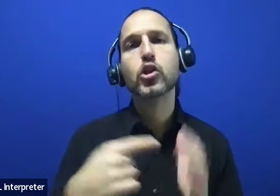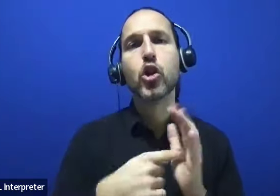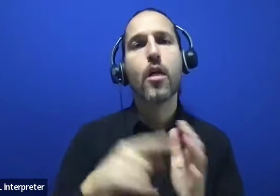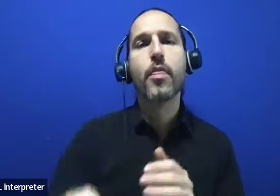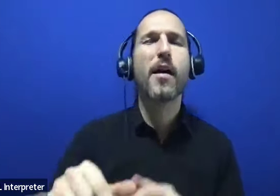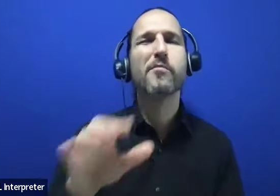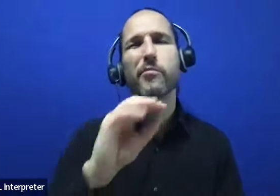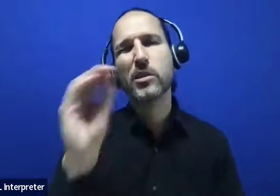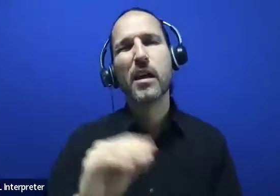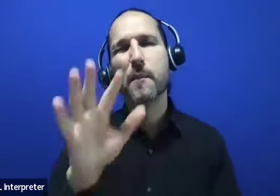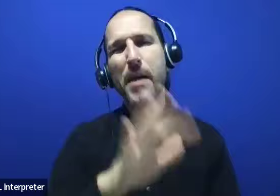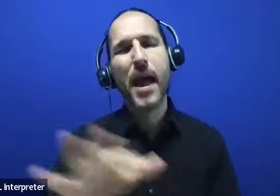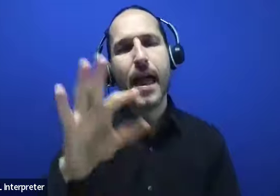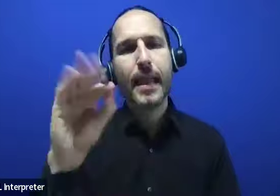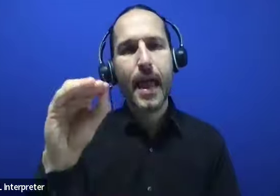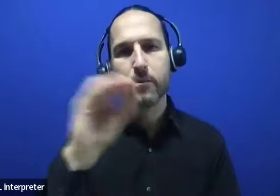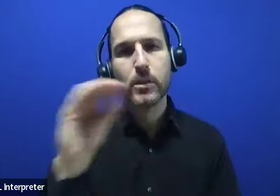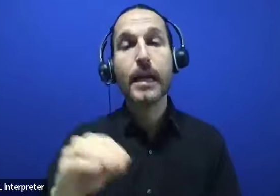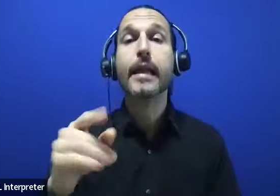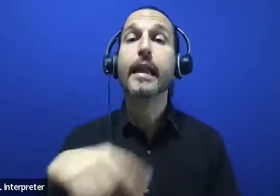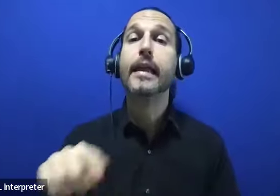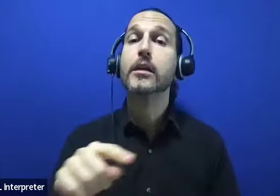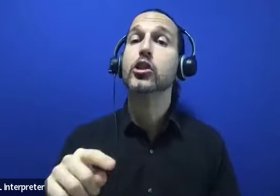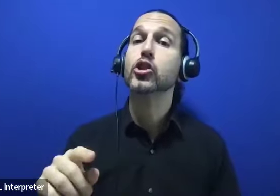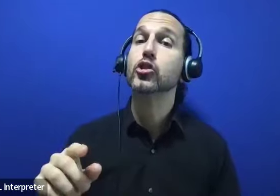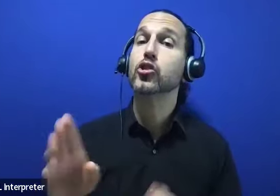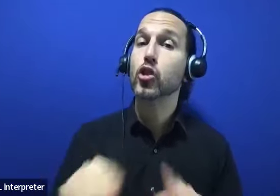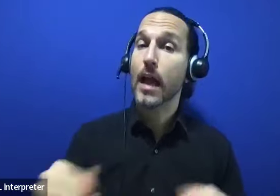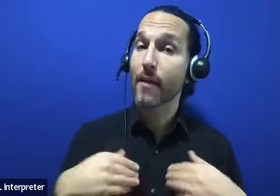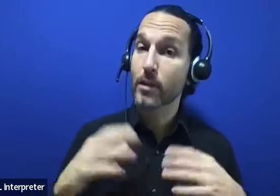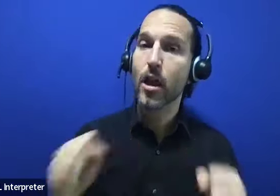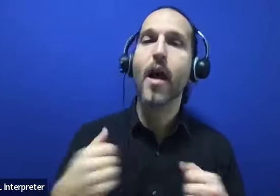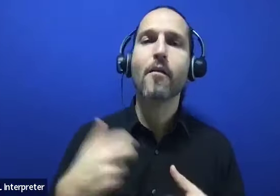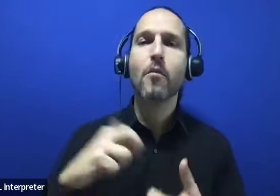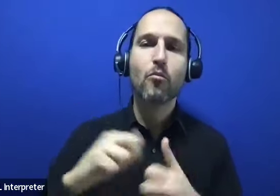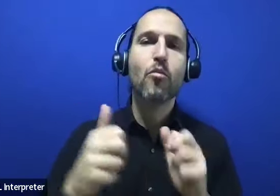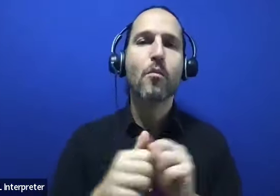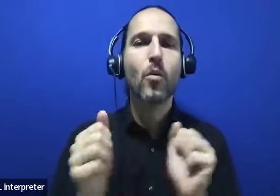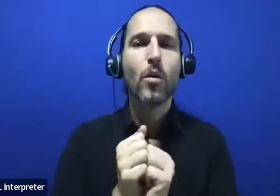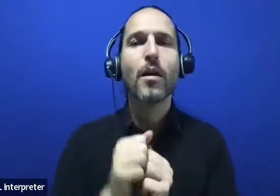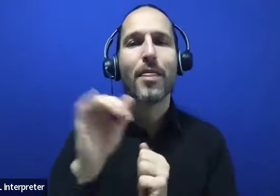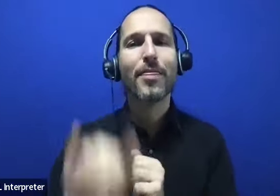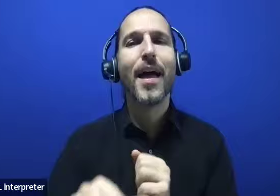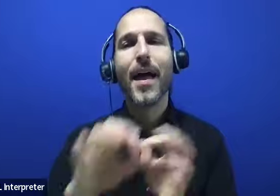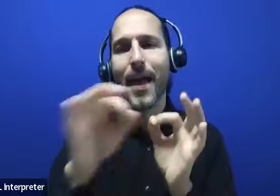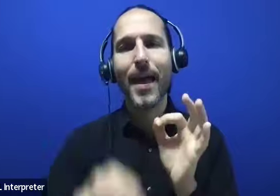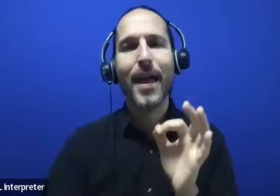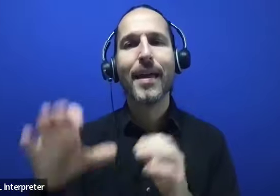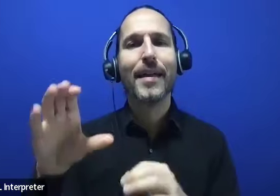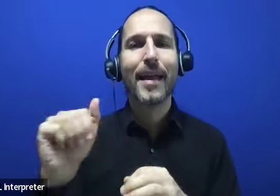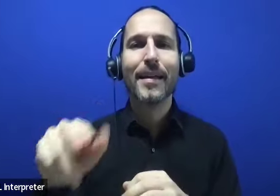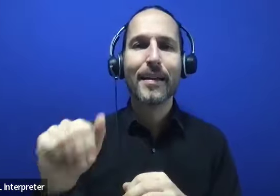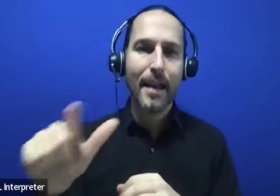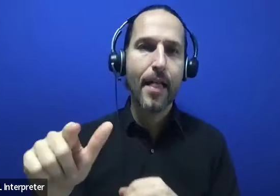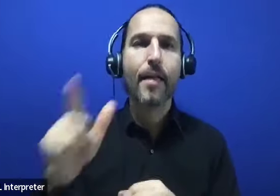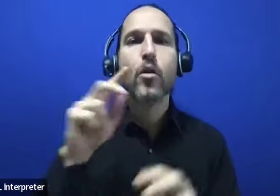but I would say 90% of kids with charge have problems with the semicircular canals. And that's why if